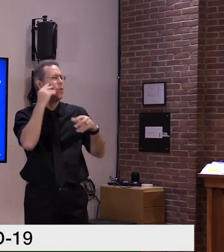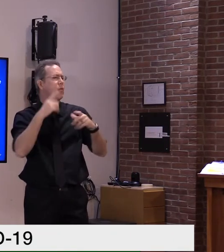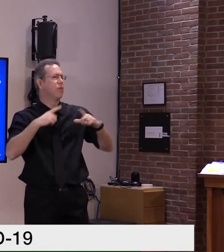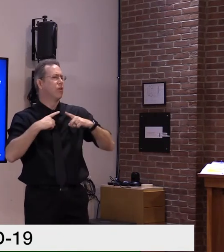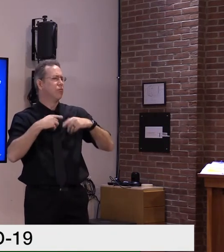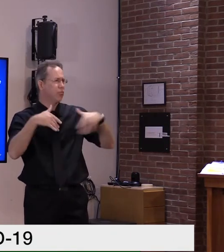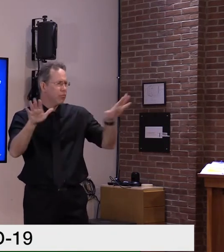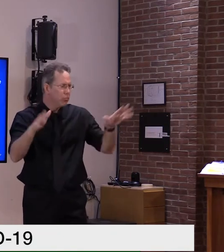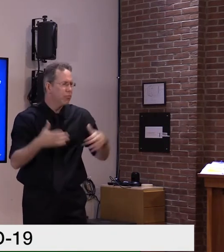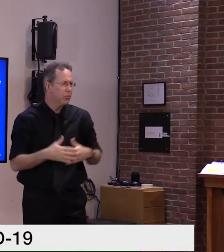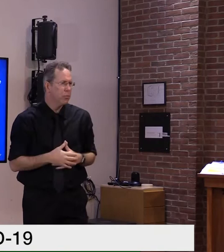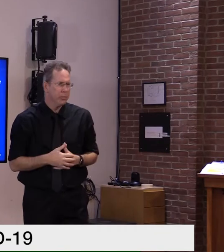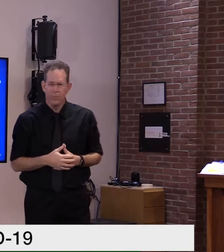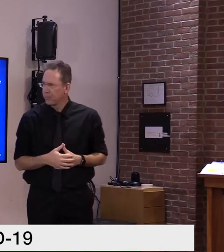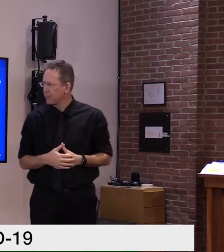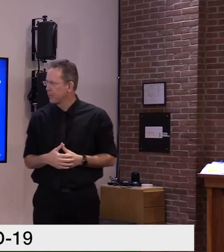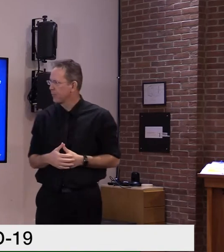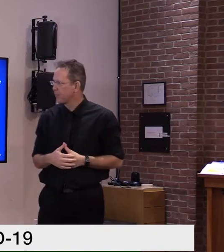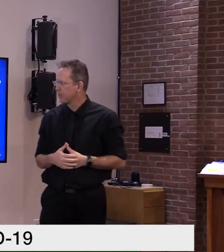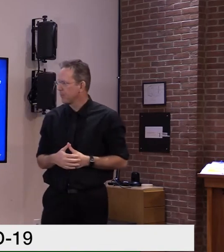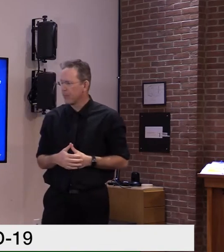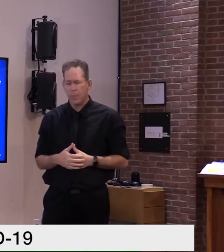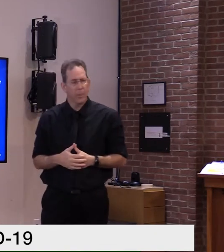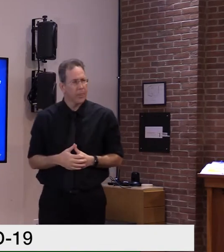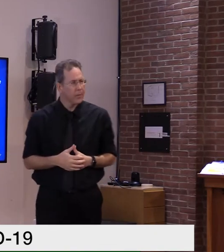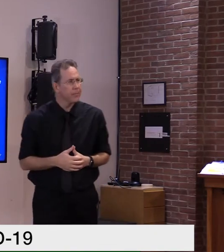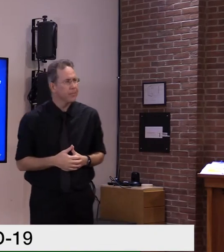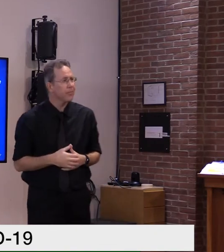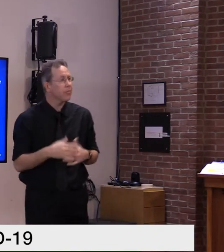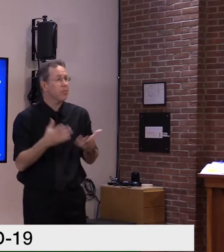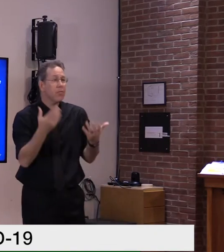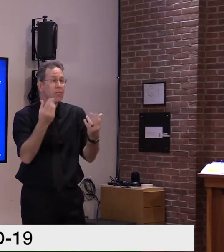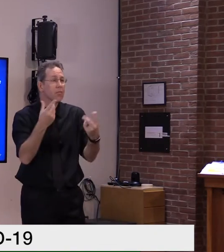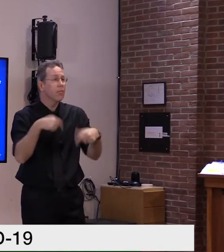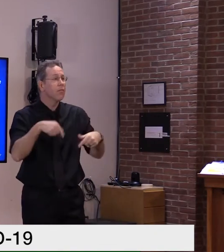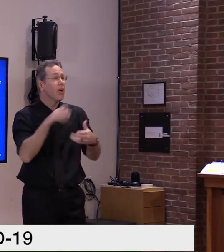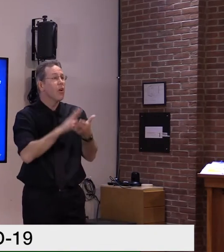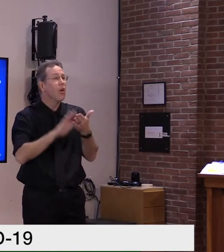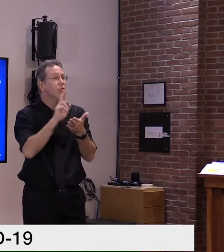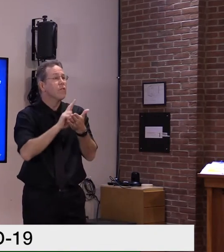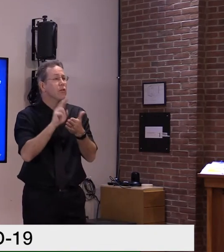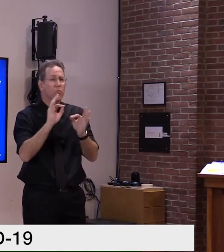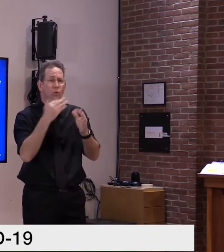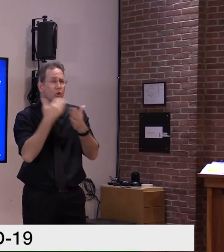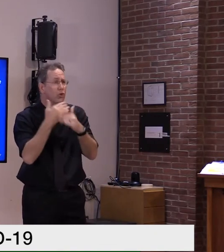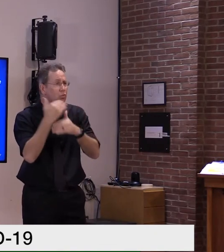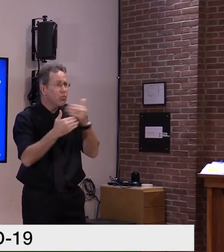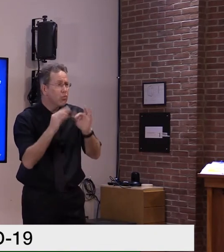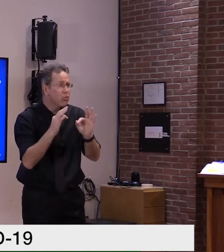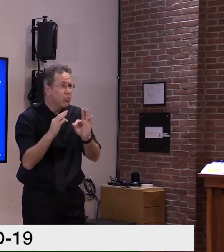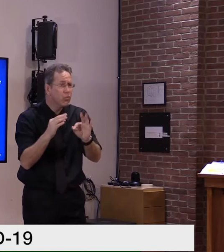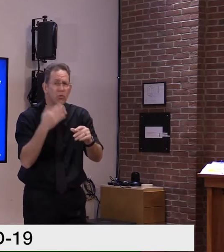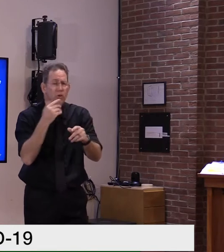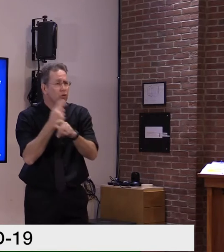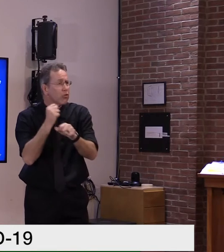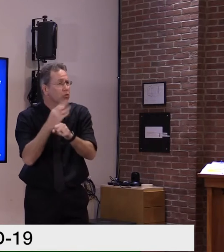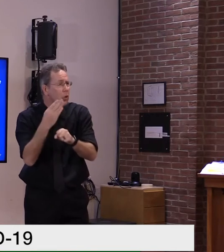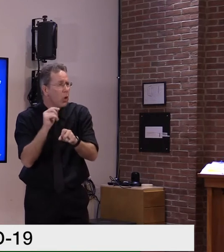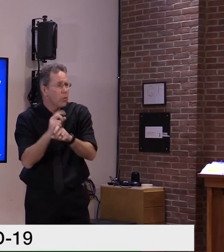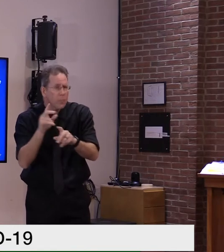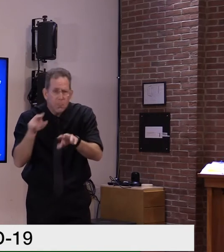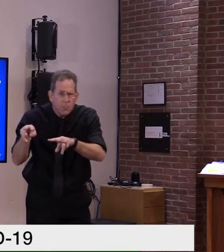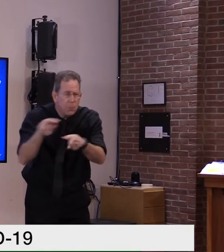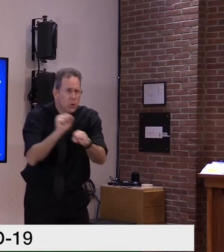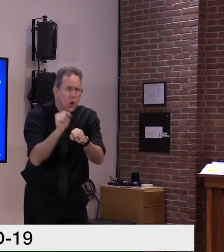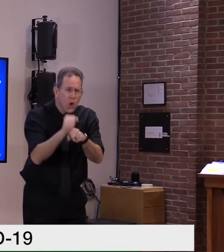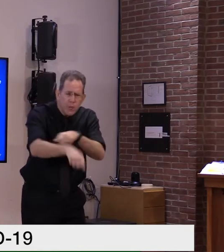Vermont's colleges and universities certainly did a remarkable job keeping their students, their staff, and their communities safe during this very unusual and